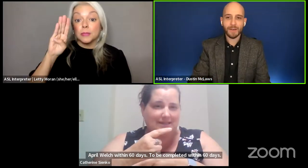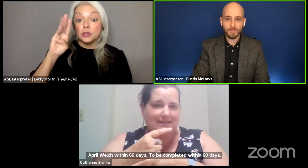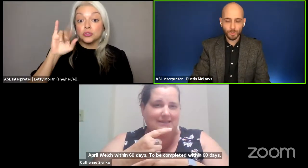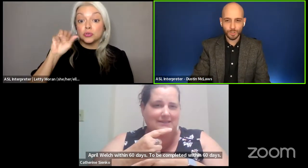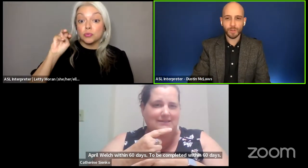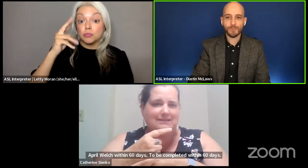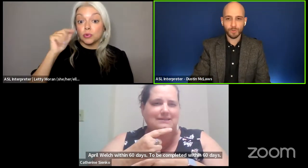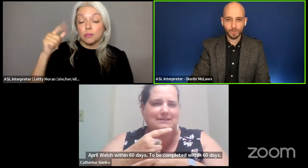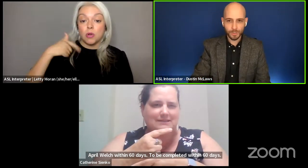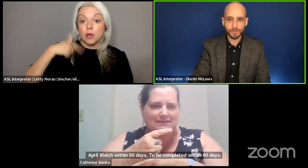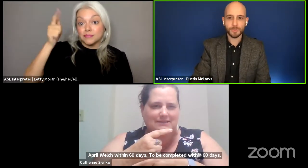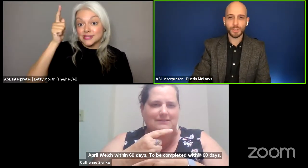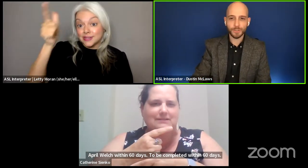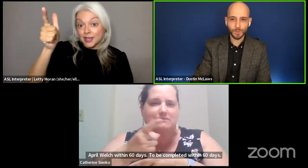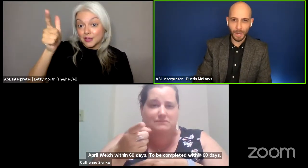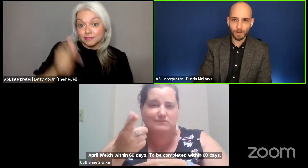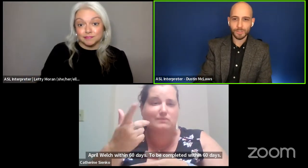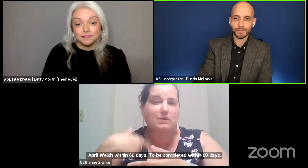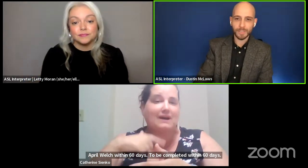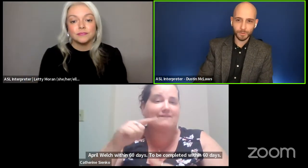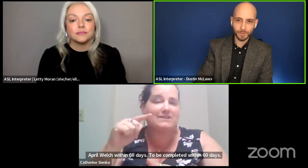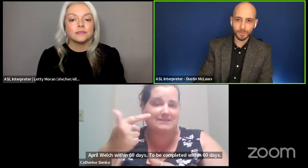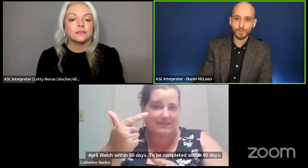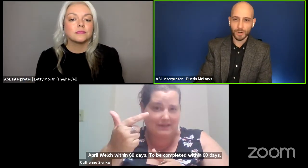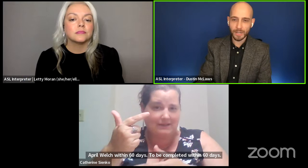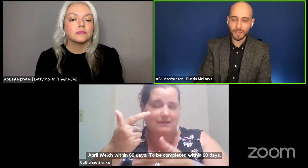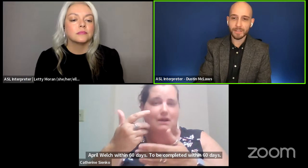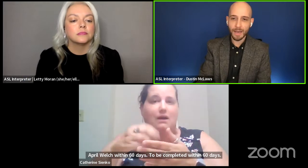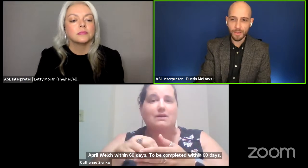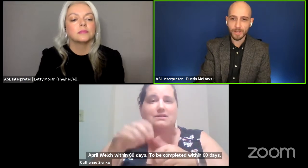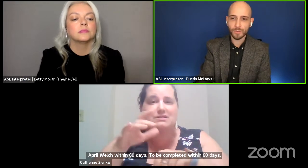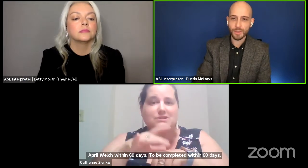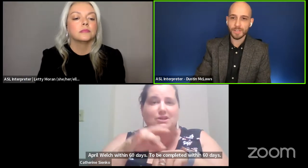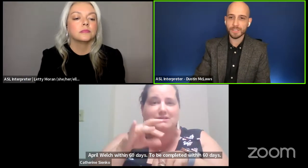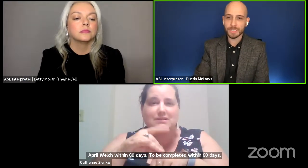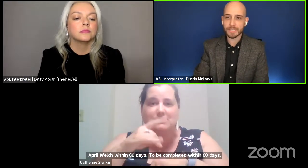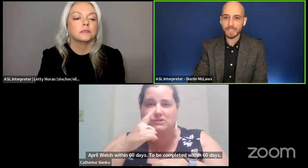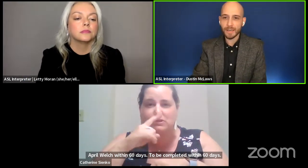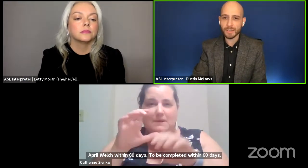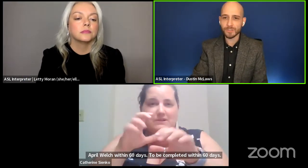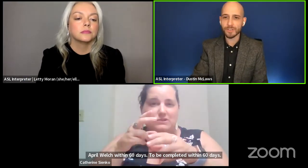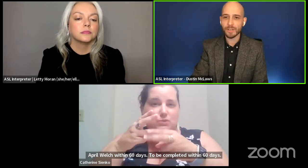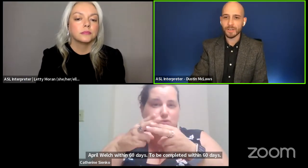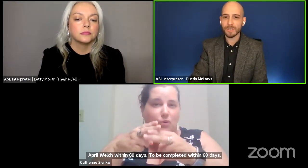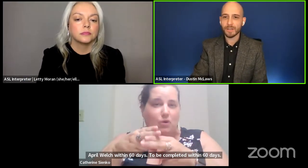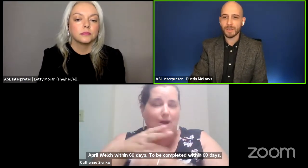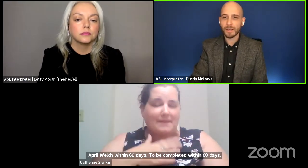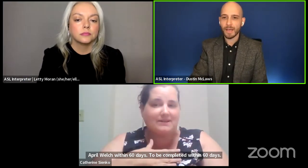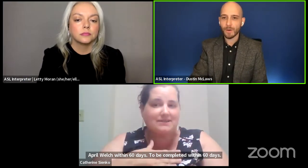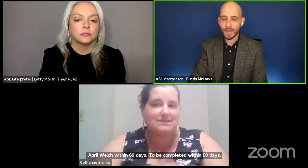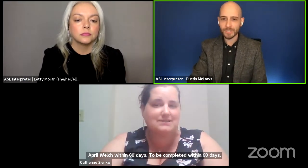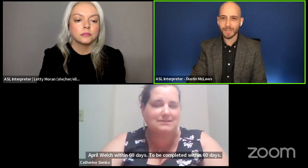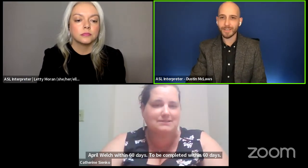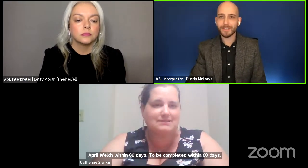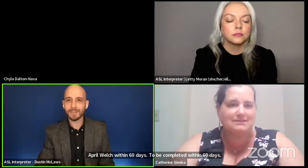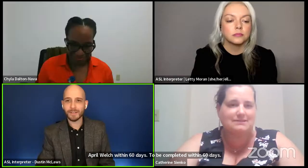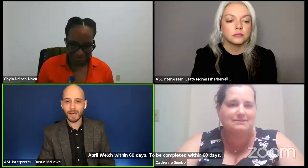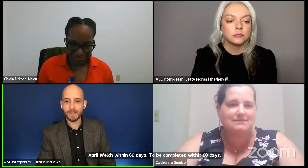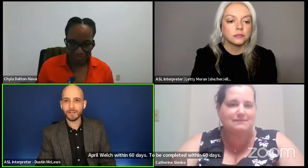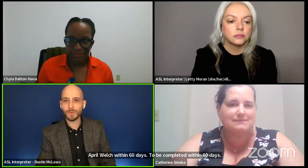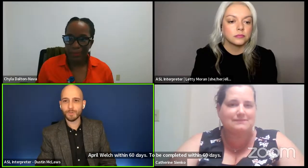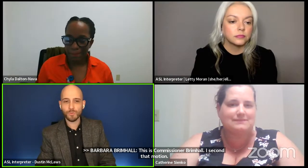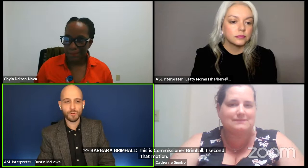All right, we have a motion on the floor to complete 2 hours of legal training and ethics within 60 days. And we have a